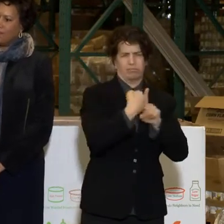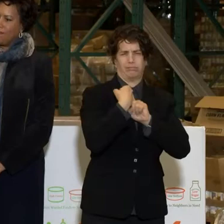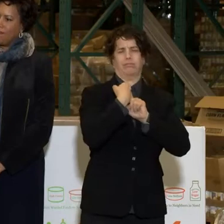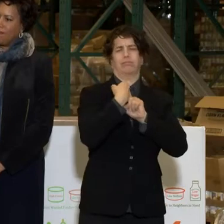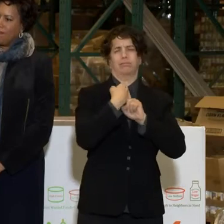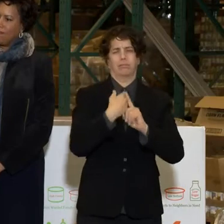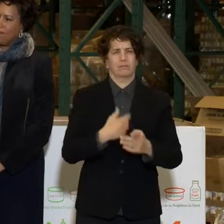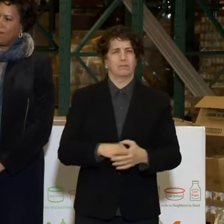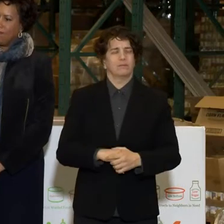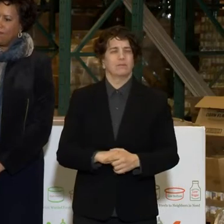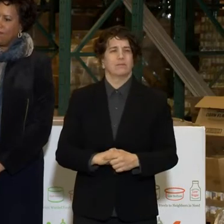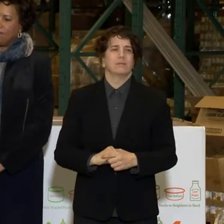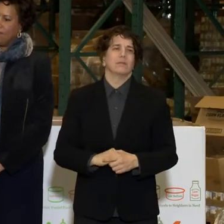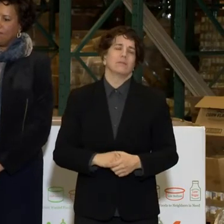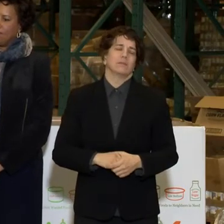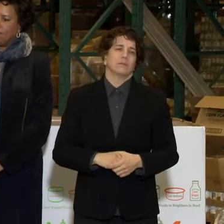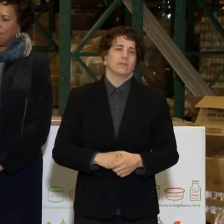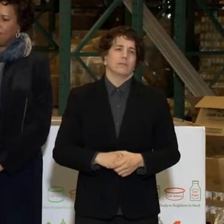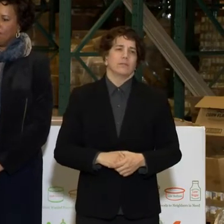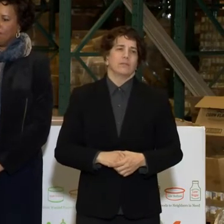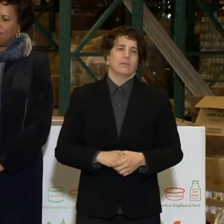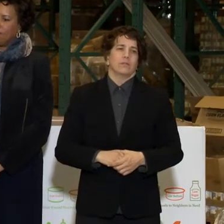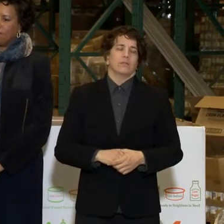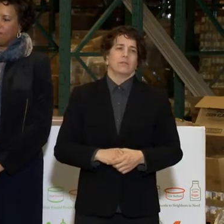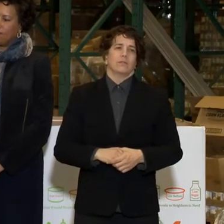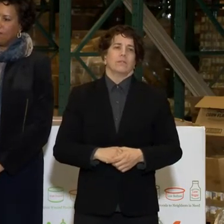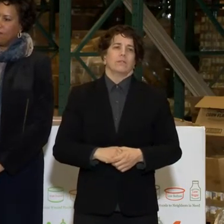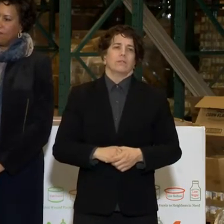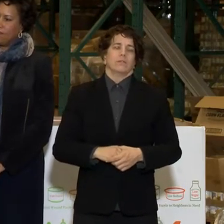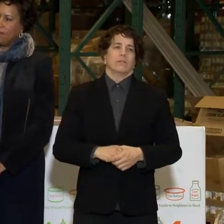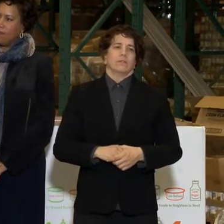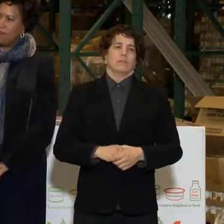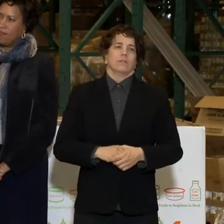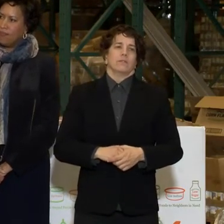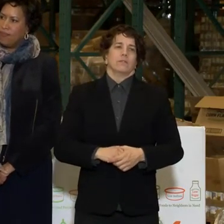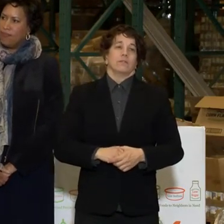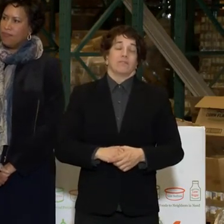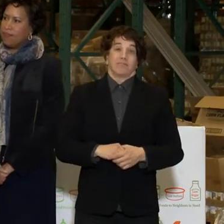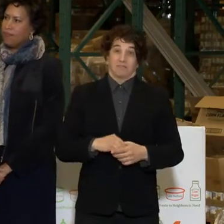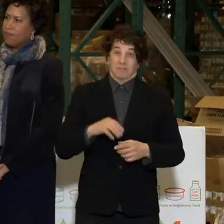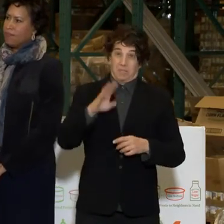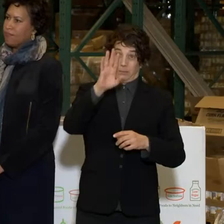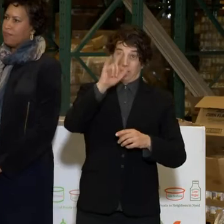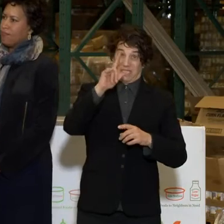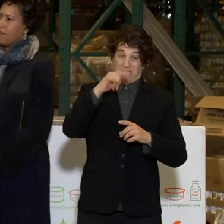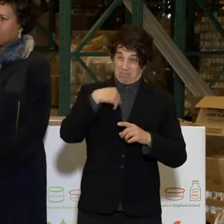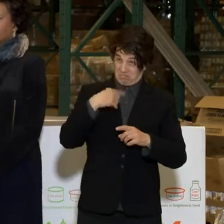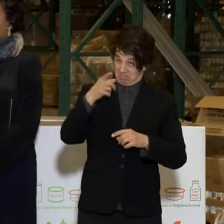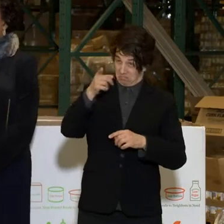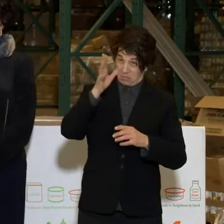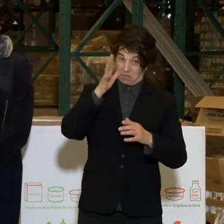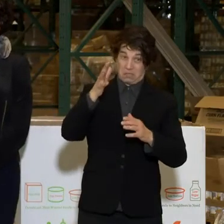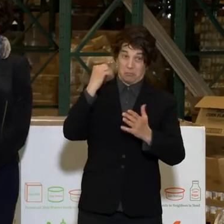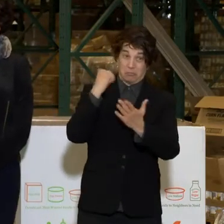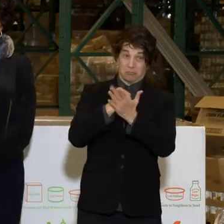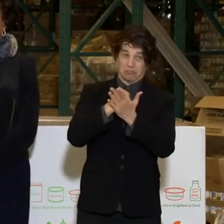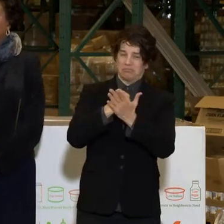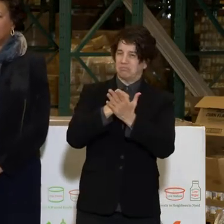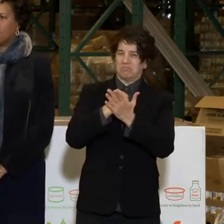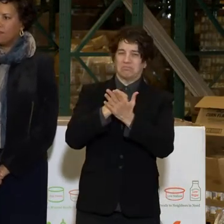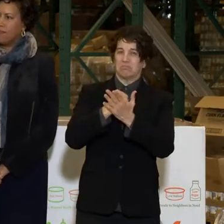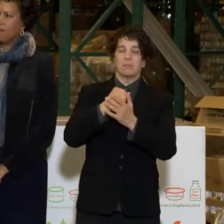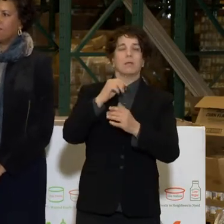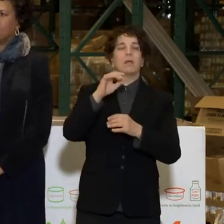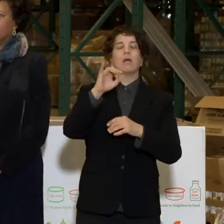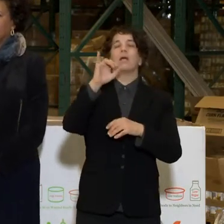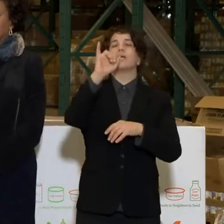us now, and I don't know if these bills will ever be passed. A bill for zero-interest loans from the